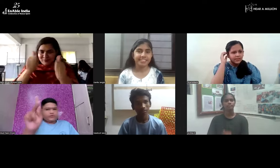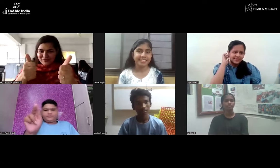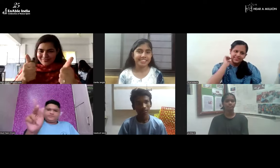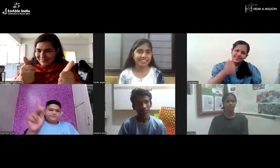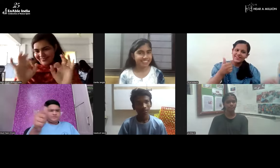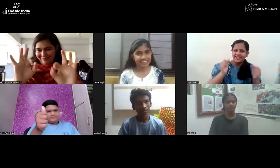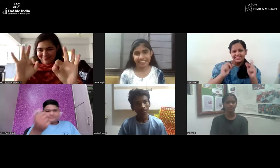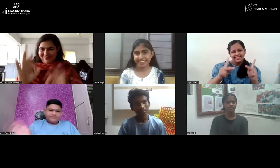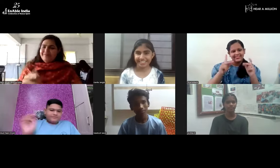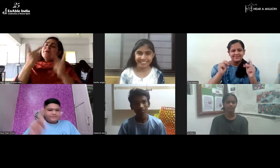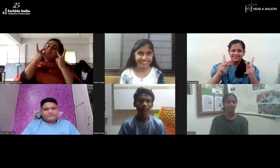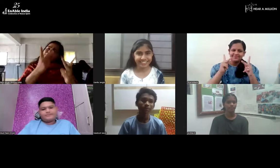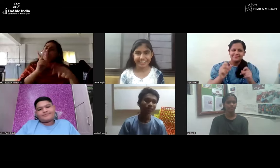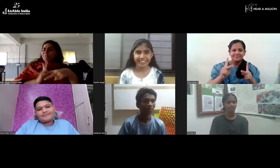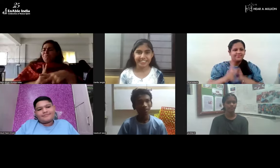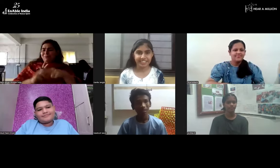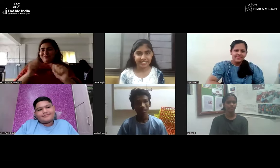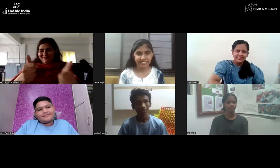All right. Perfect.